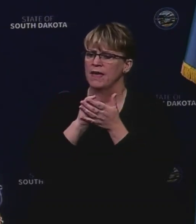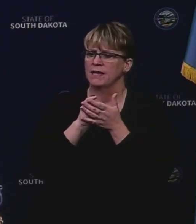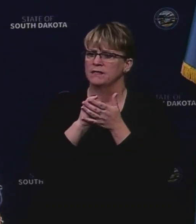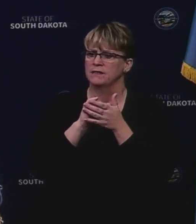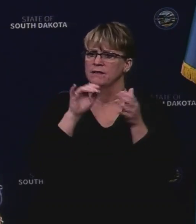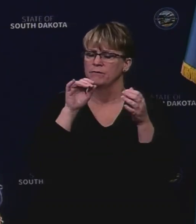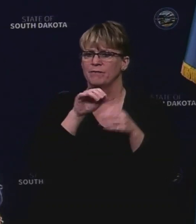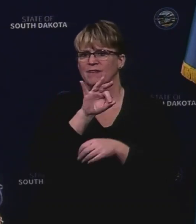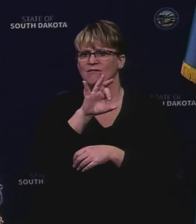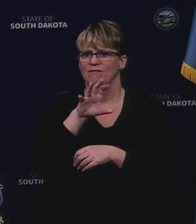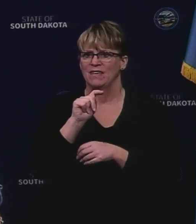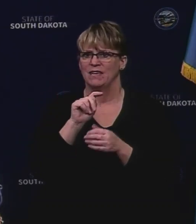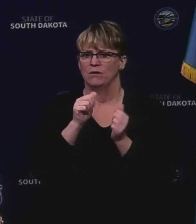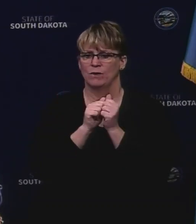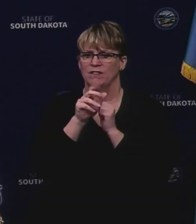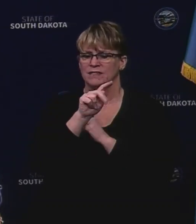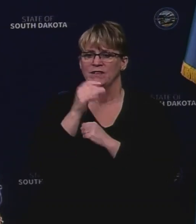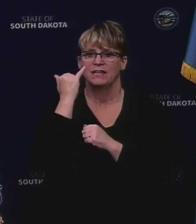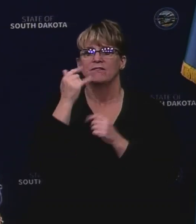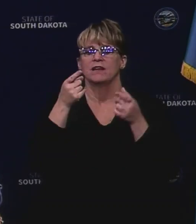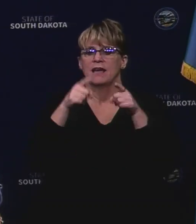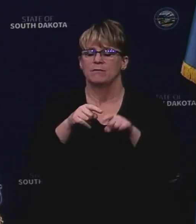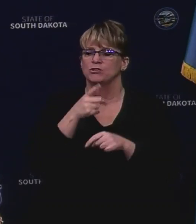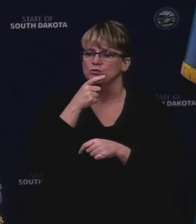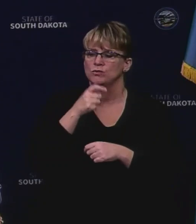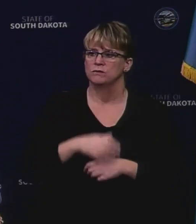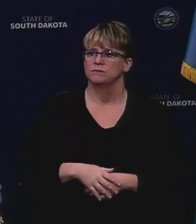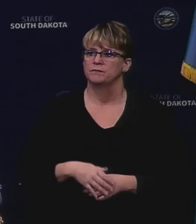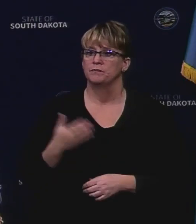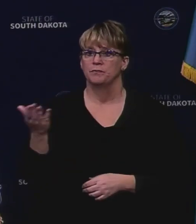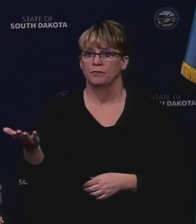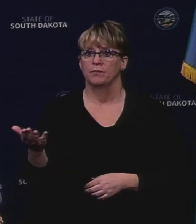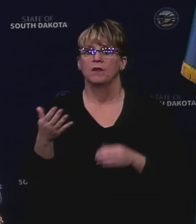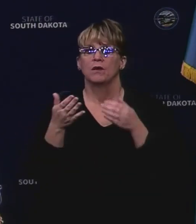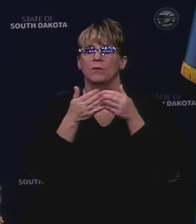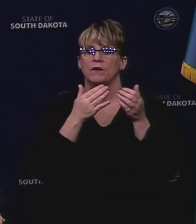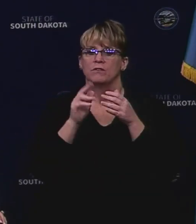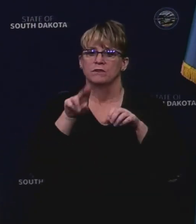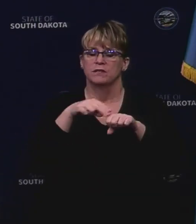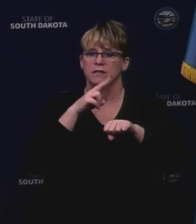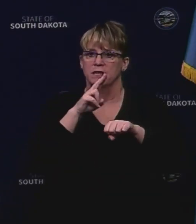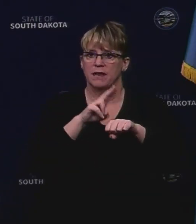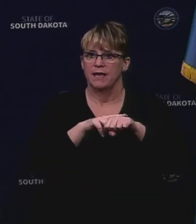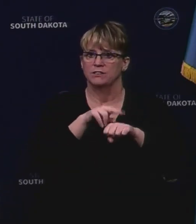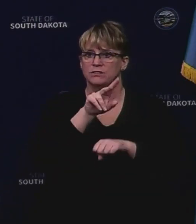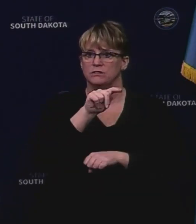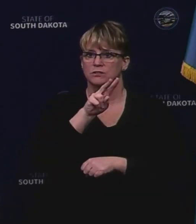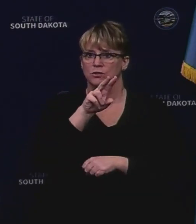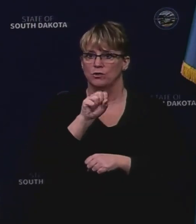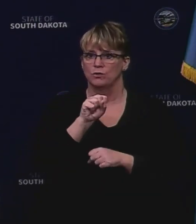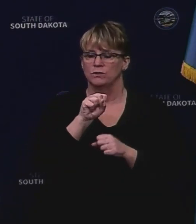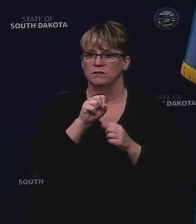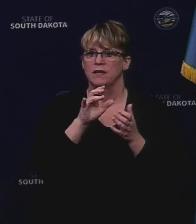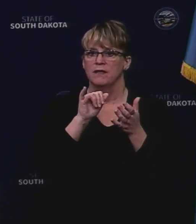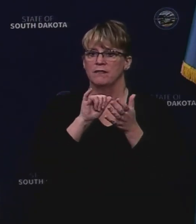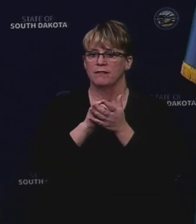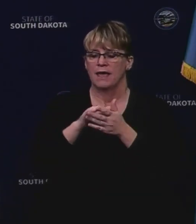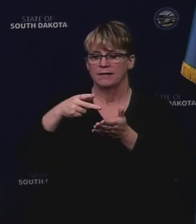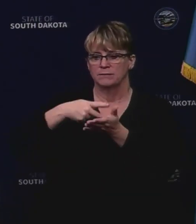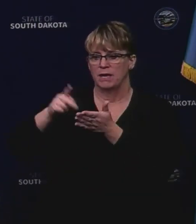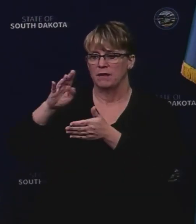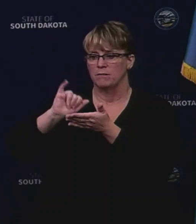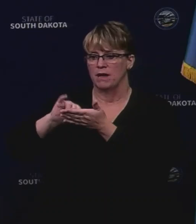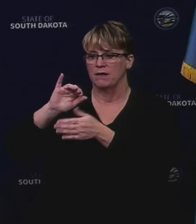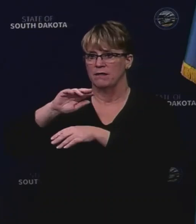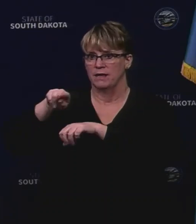transmission fees if that has happened or if it were to happen? Whenever there's a national news hit, those transmission fees are paid for by that